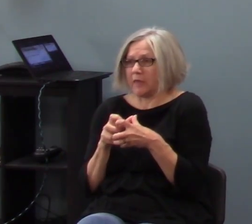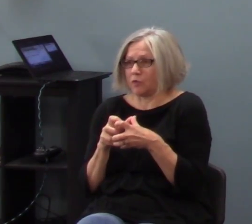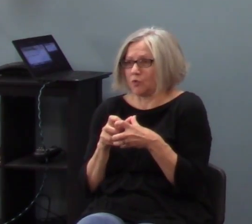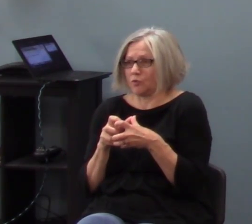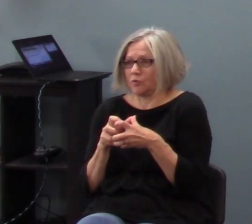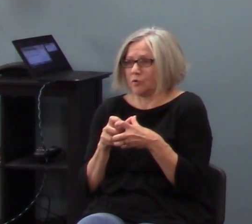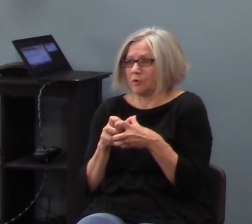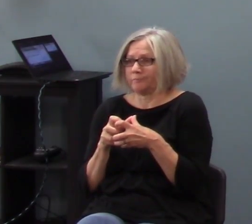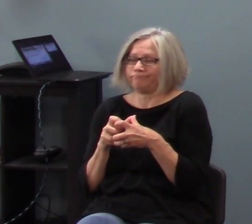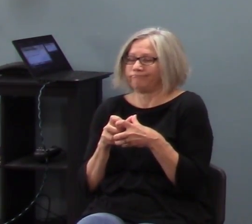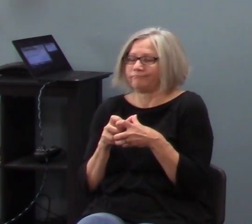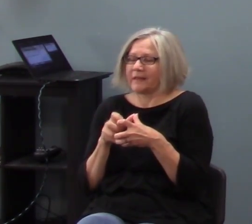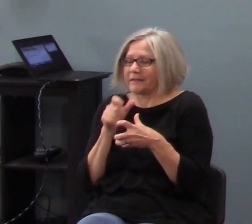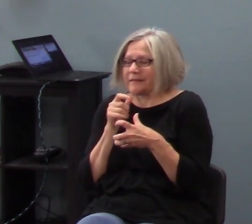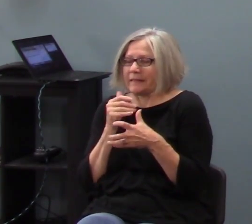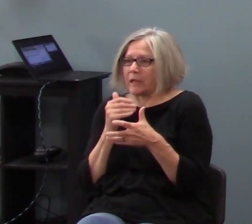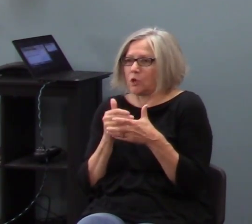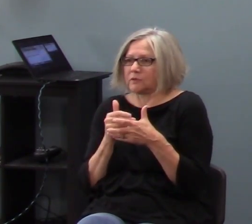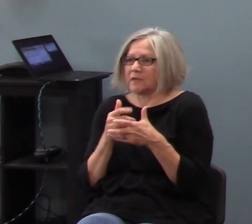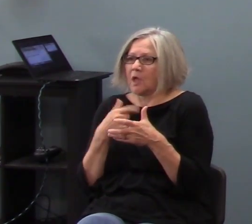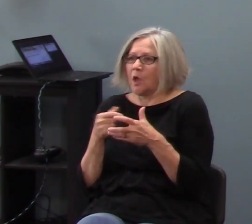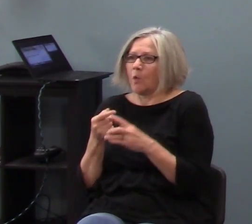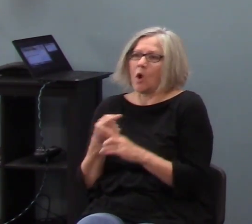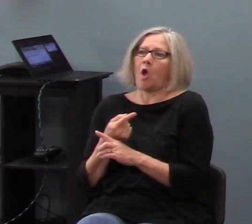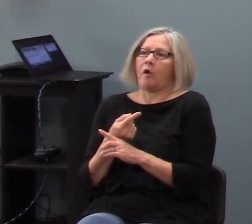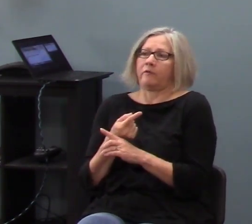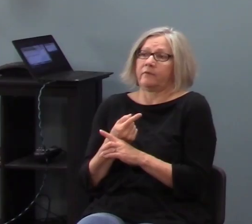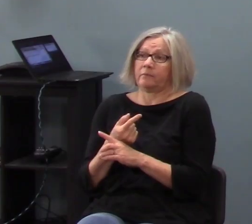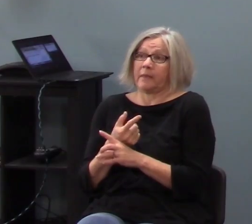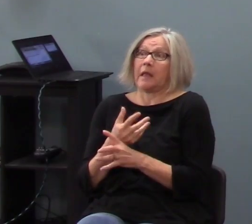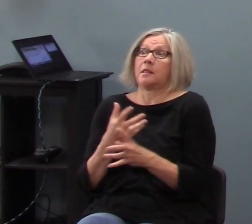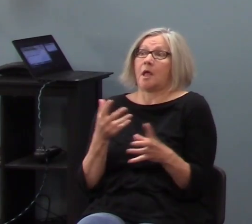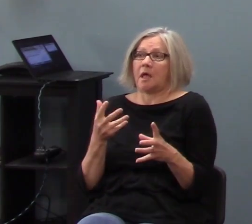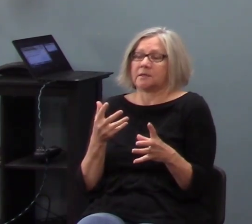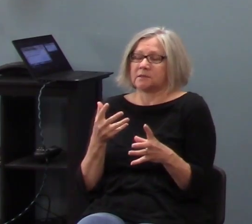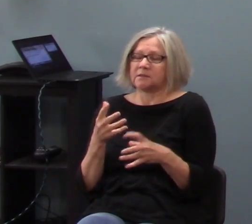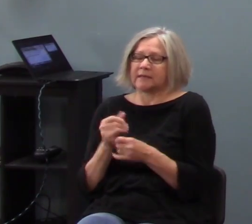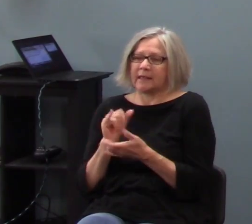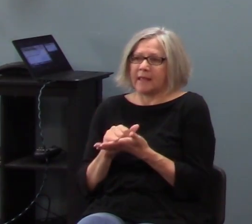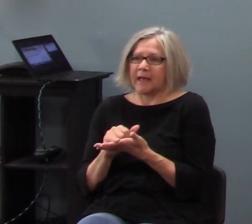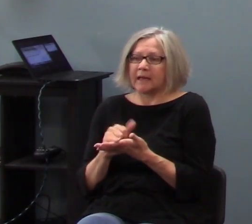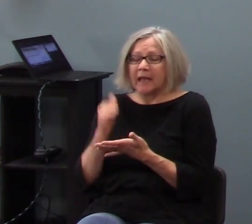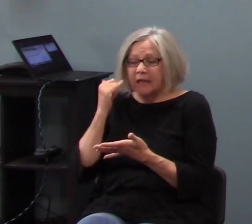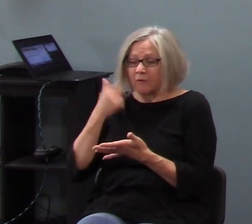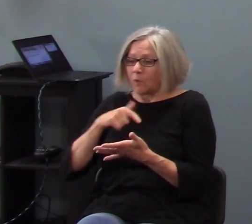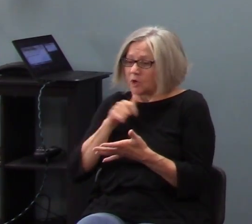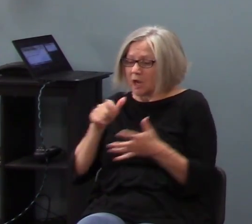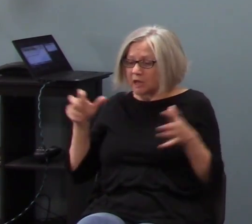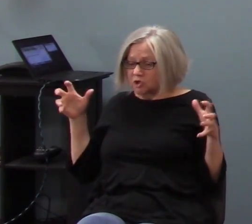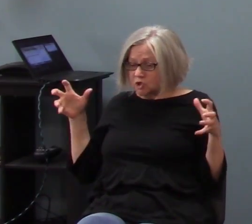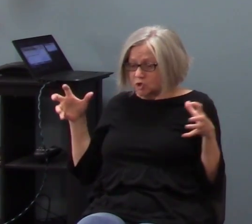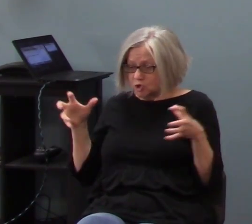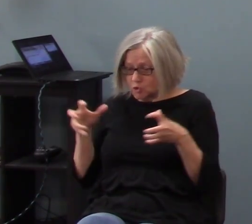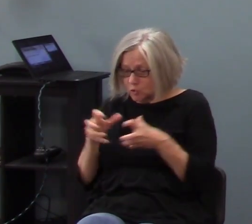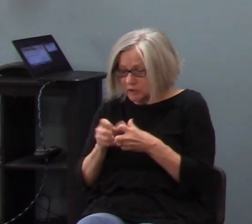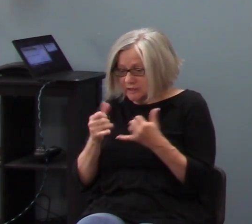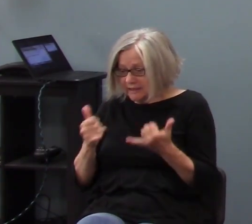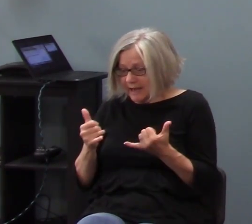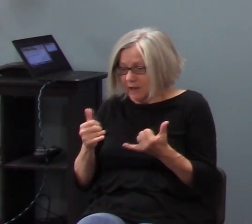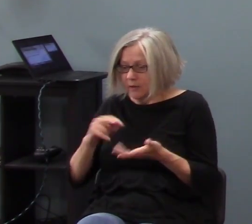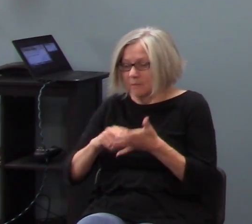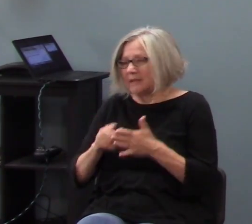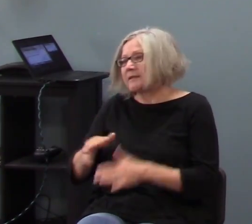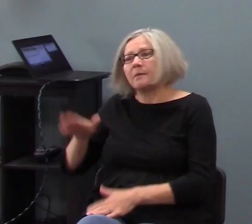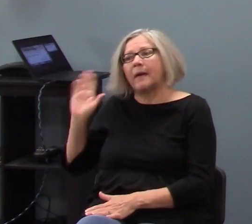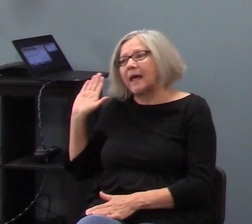it's not that close. We're off by quite a bit to get there. So if we're not crunching now, that means it wouldn't have been crunching in the